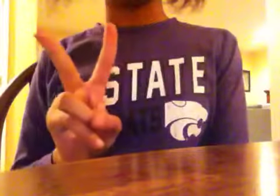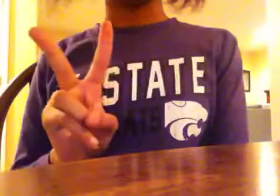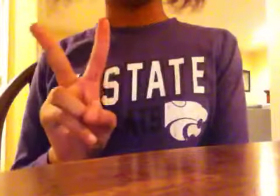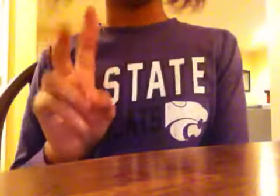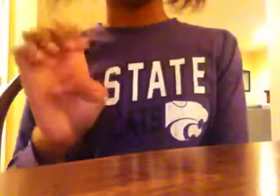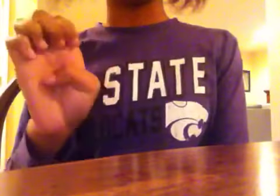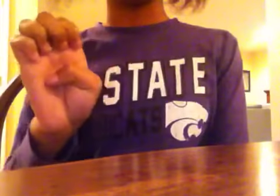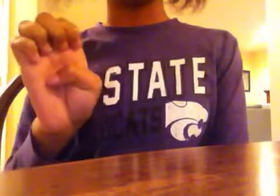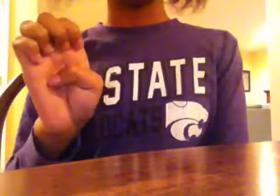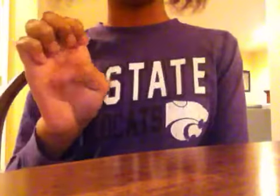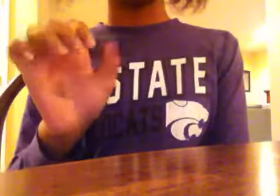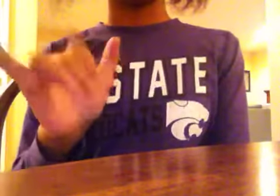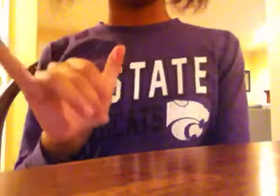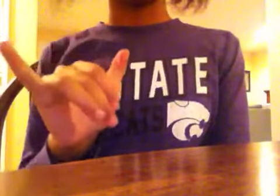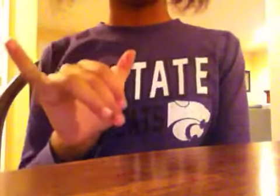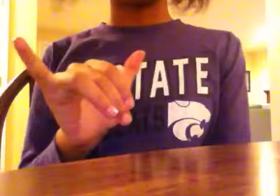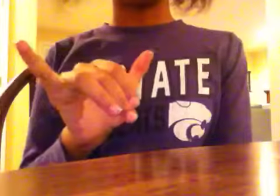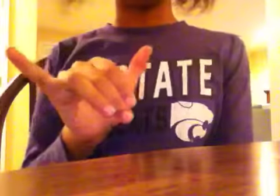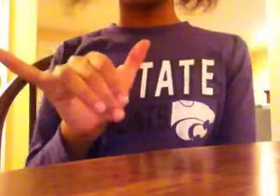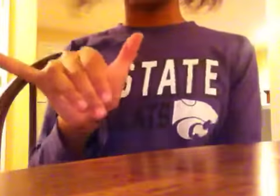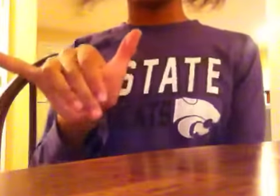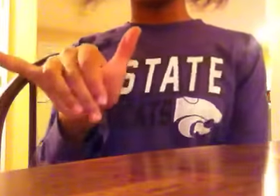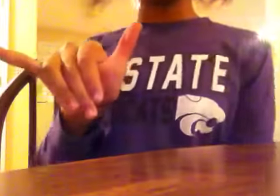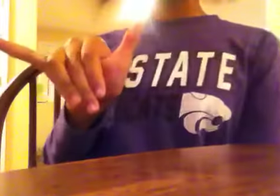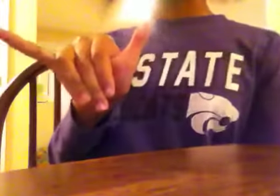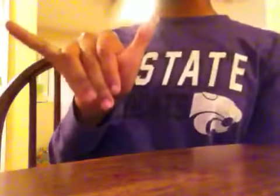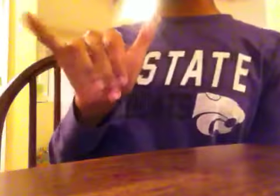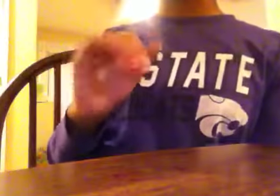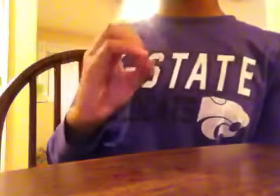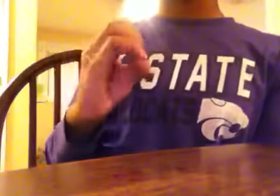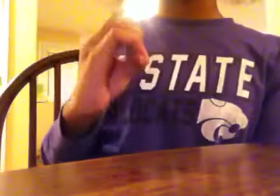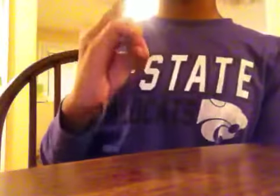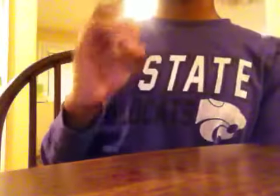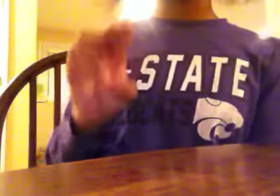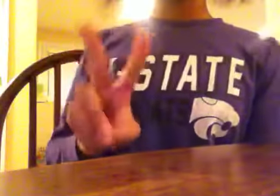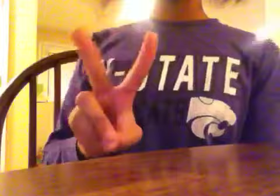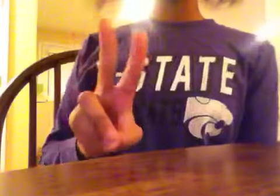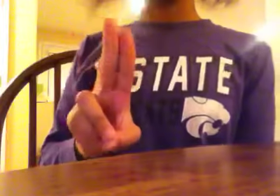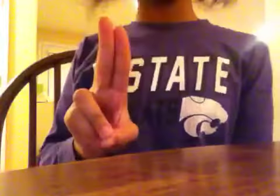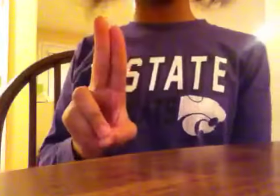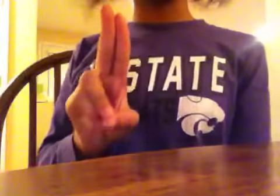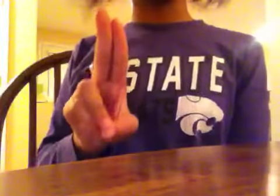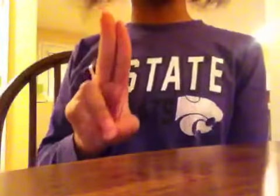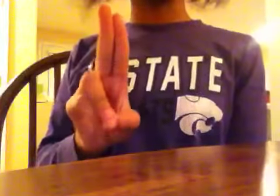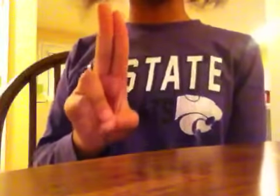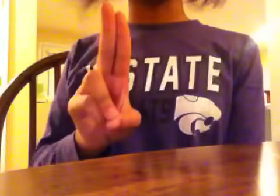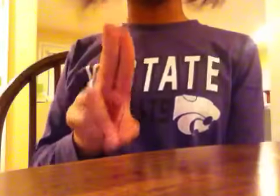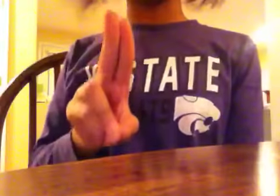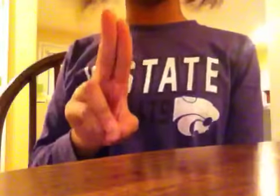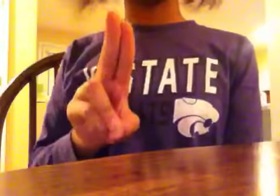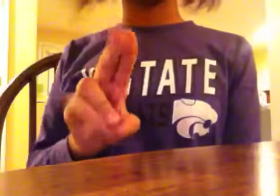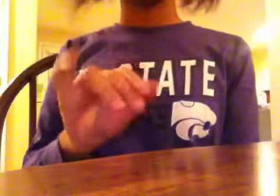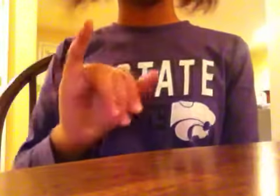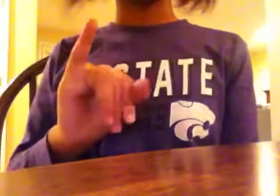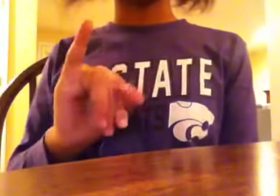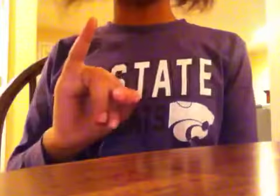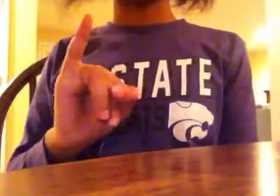E Y I Y O U you you this is you I